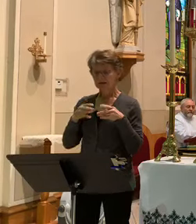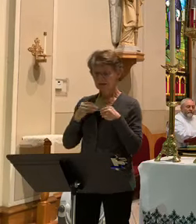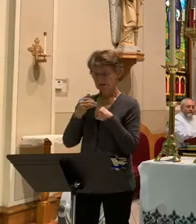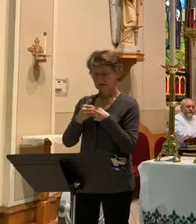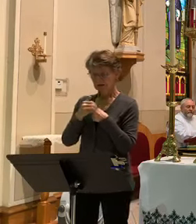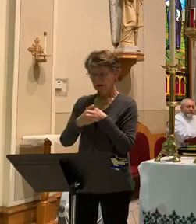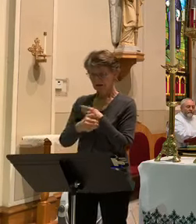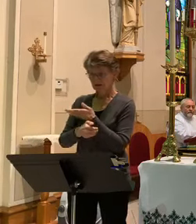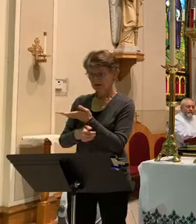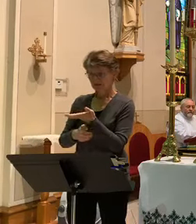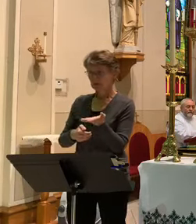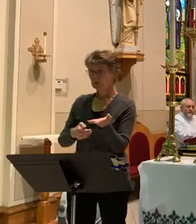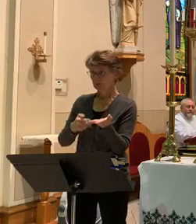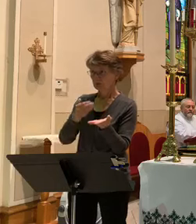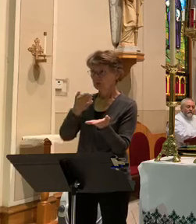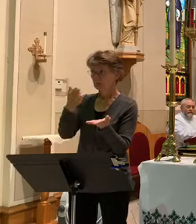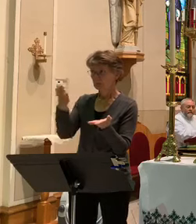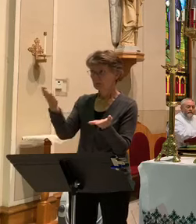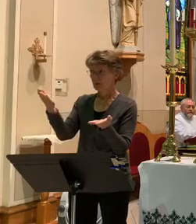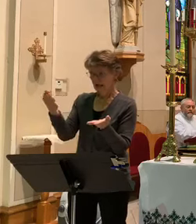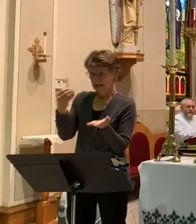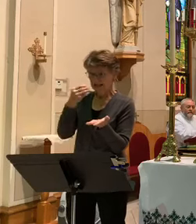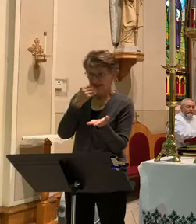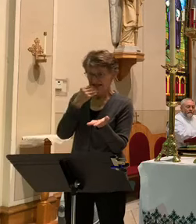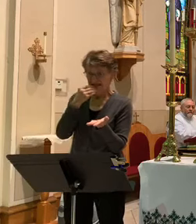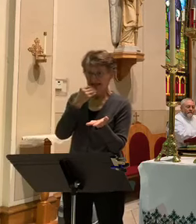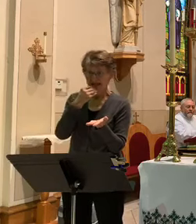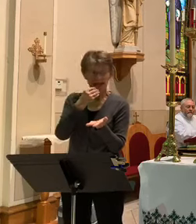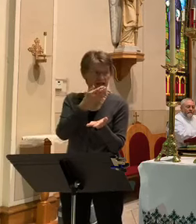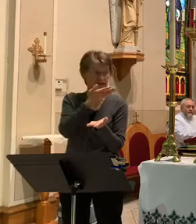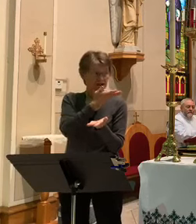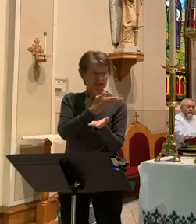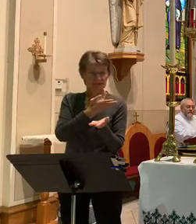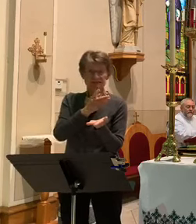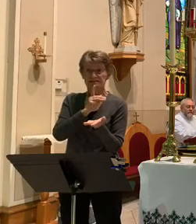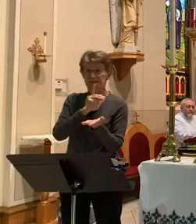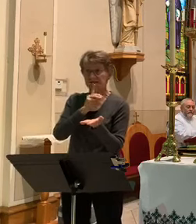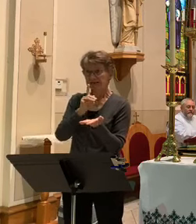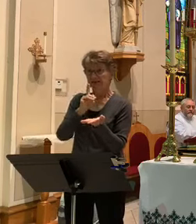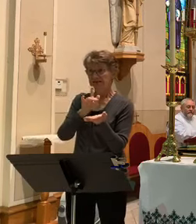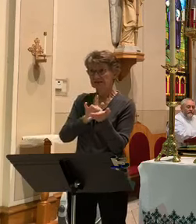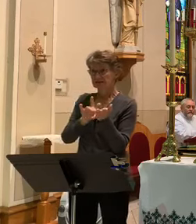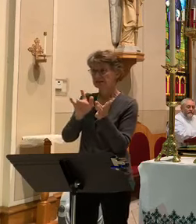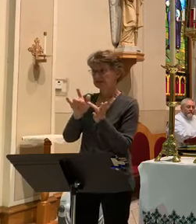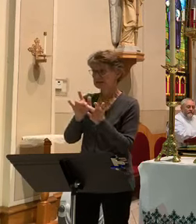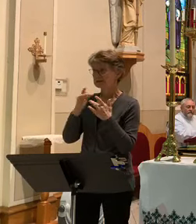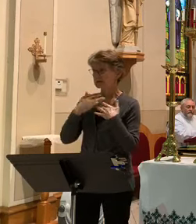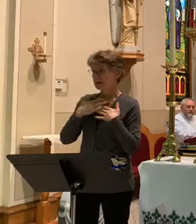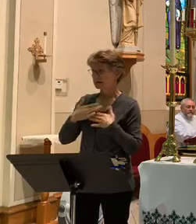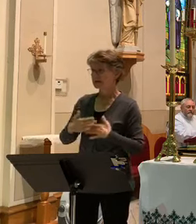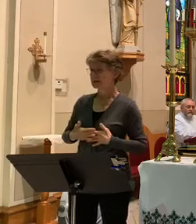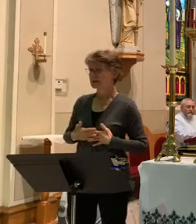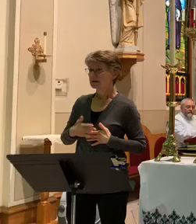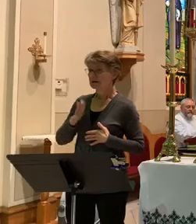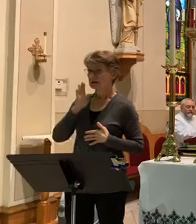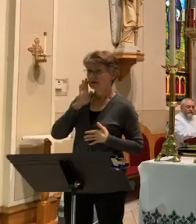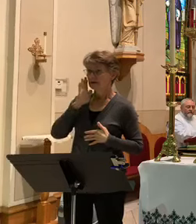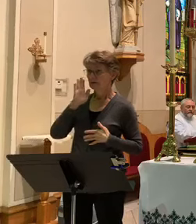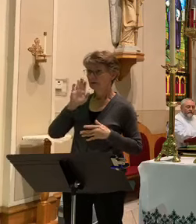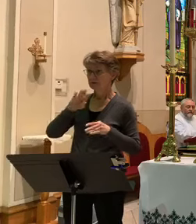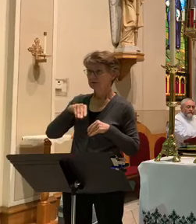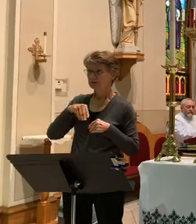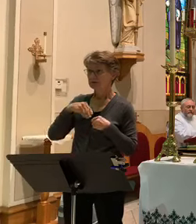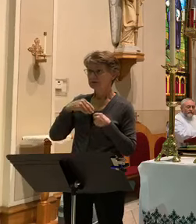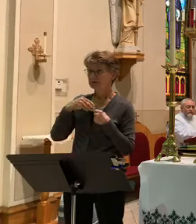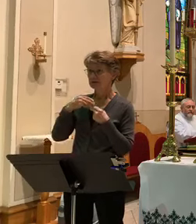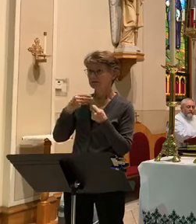"Take this, all of you, and eat of it, for this is my body,